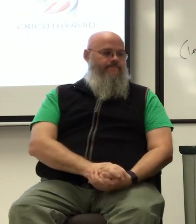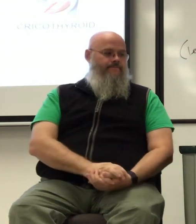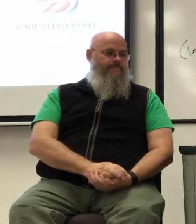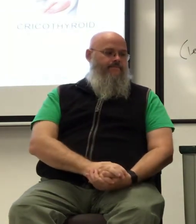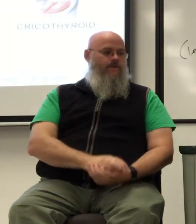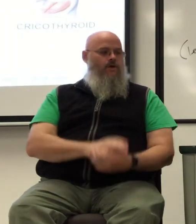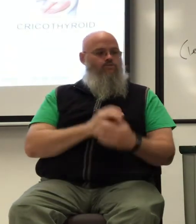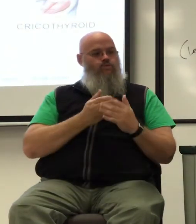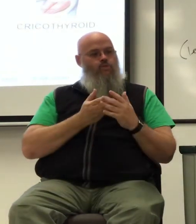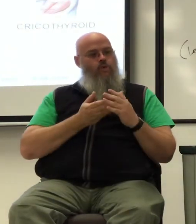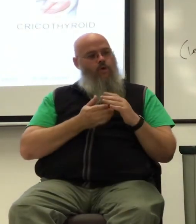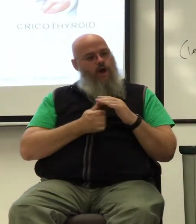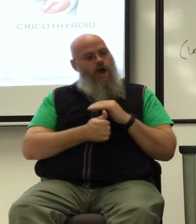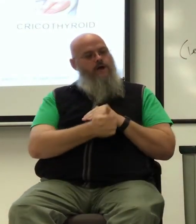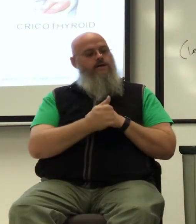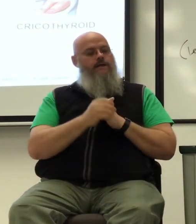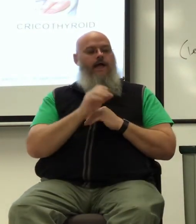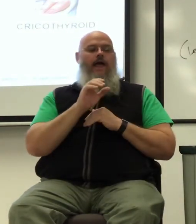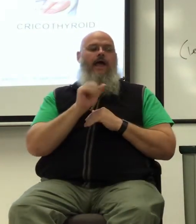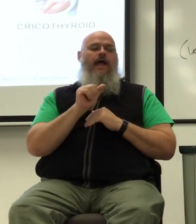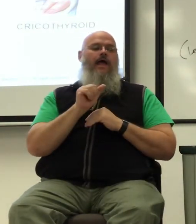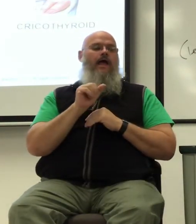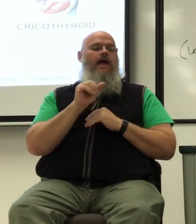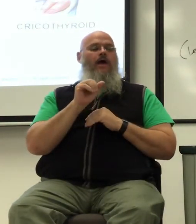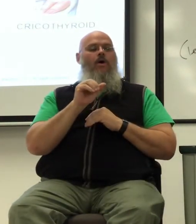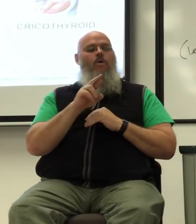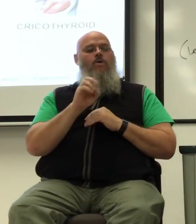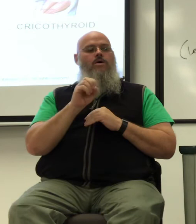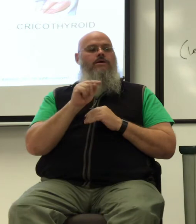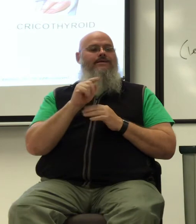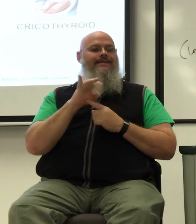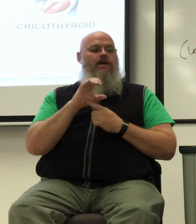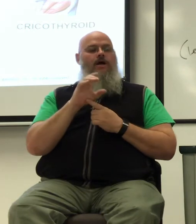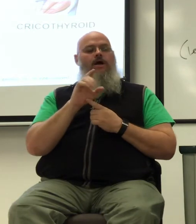passes under aortic arch.